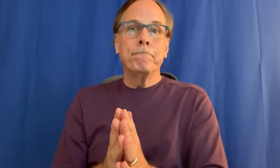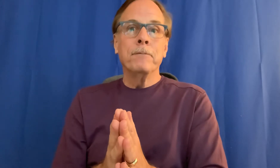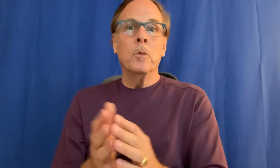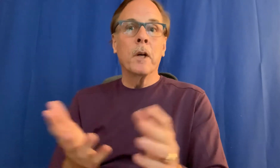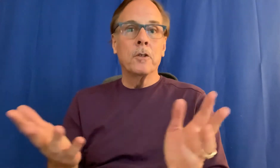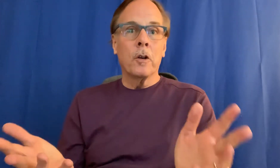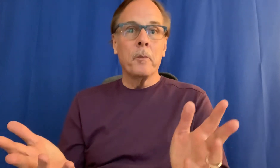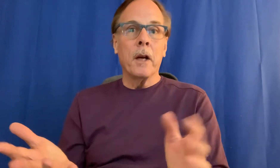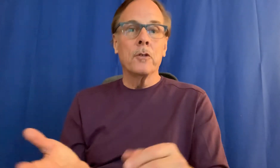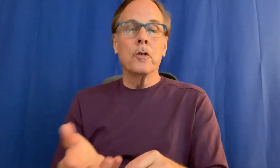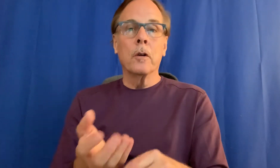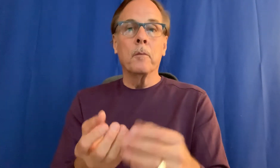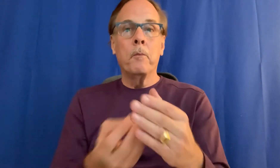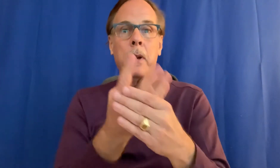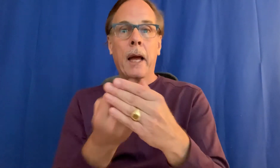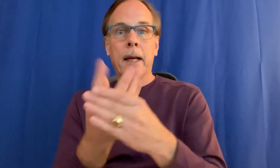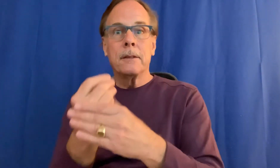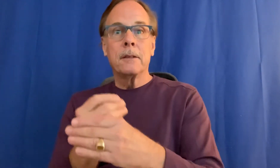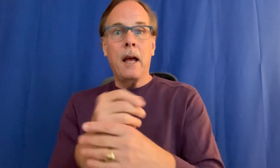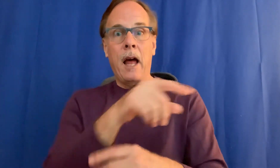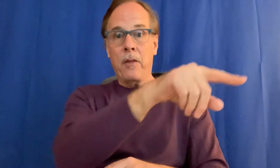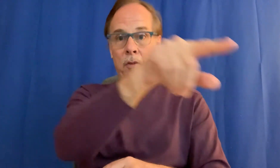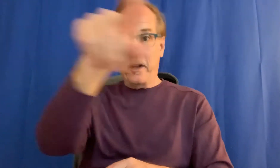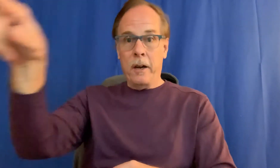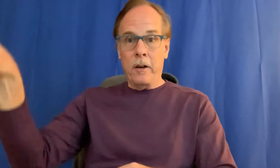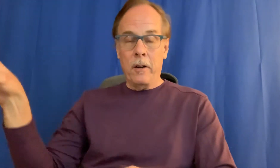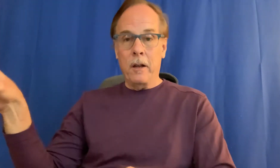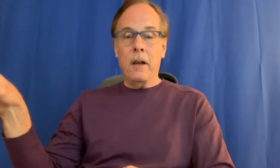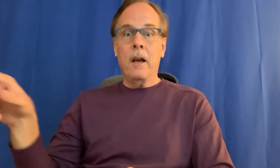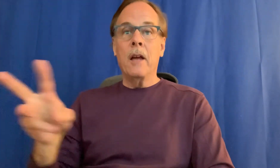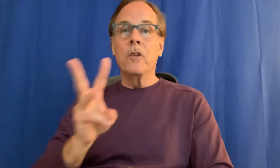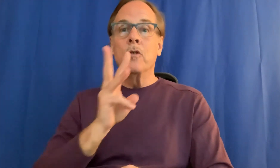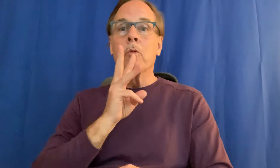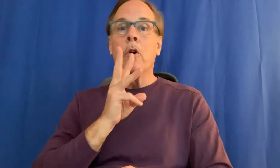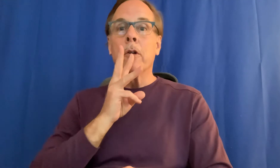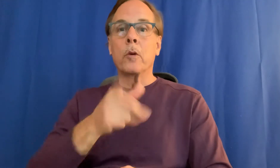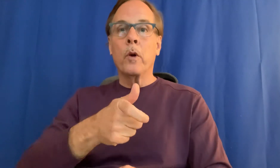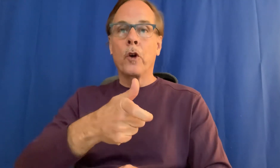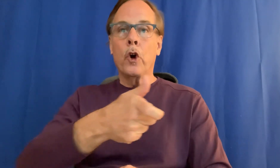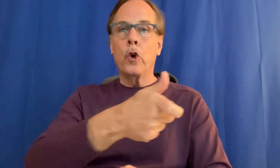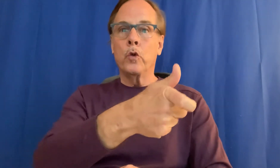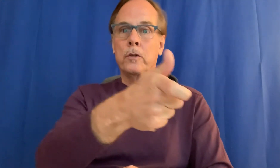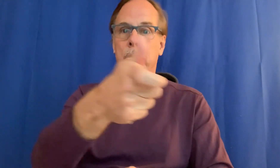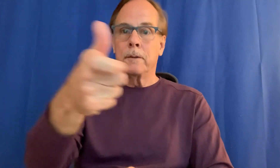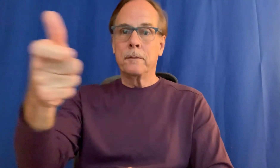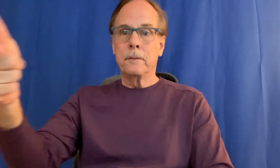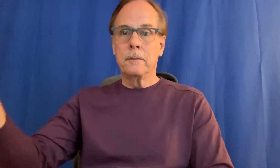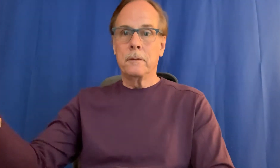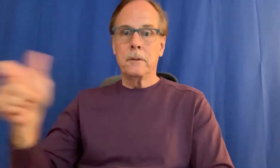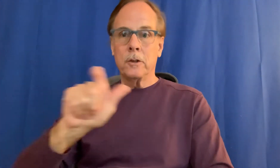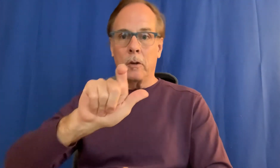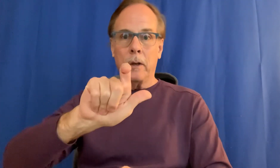You might talk about your plants out there, and then you're watering with a hose. So then we have